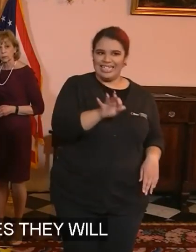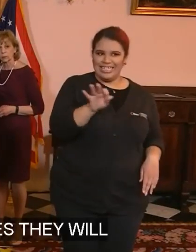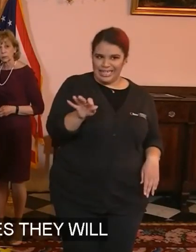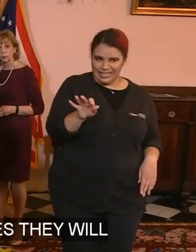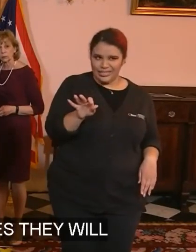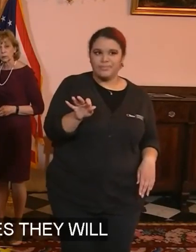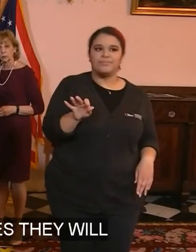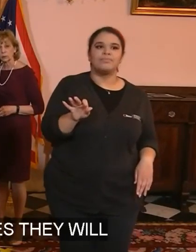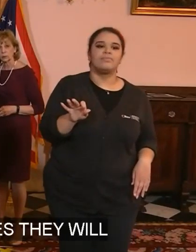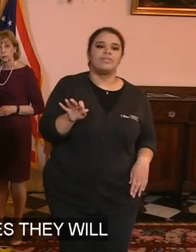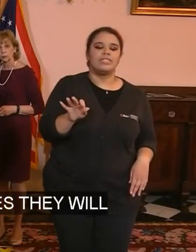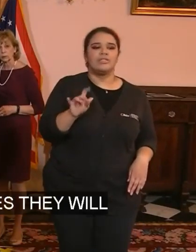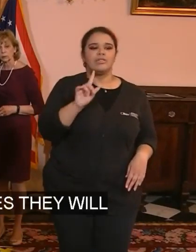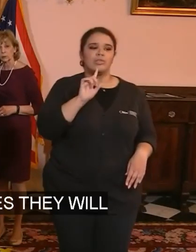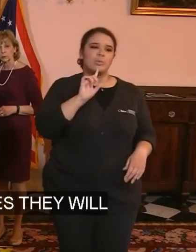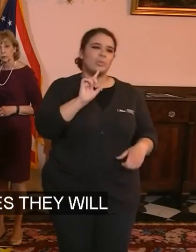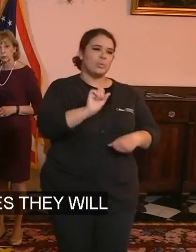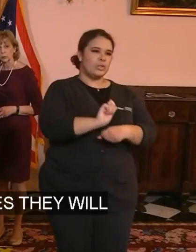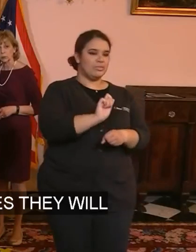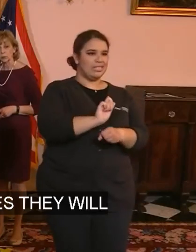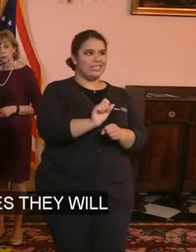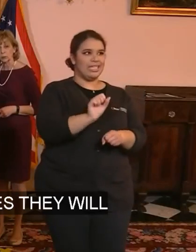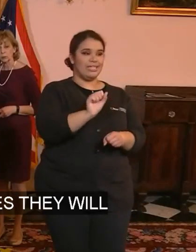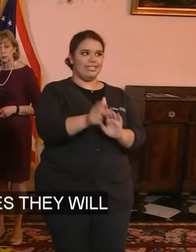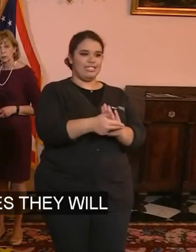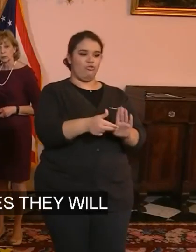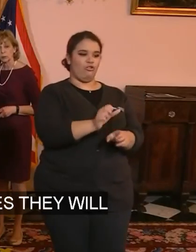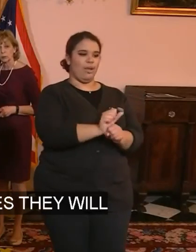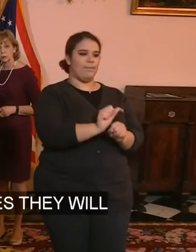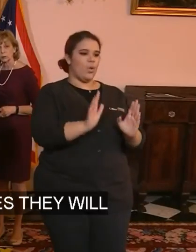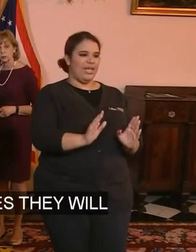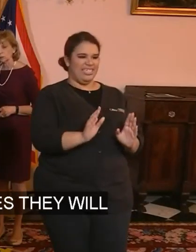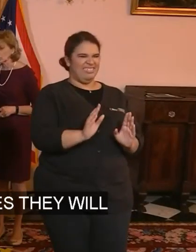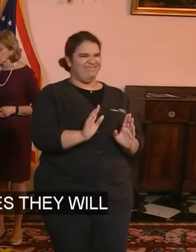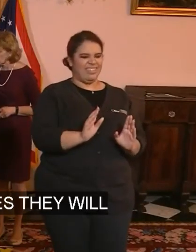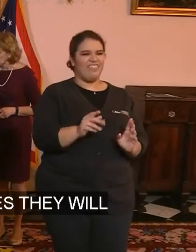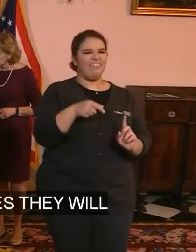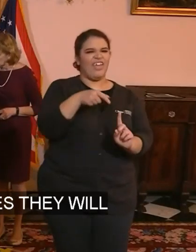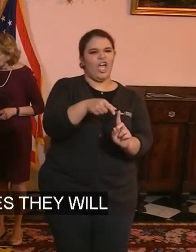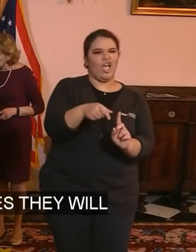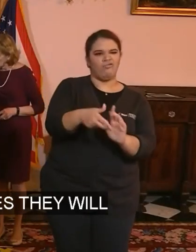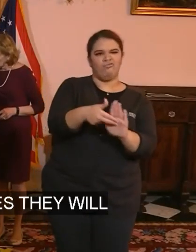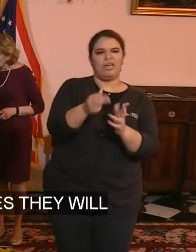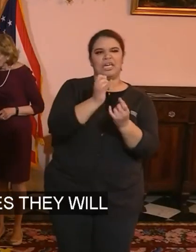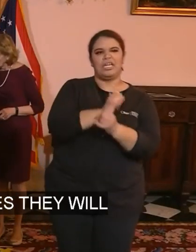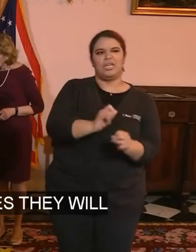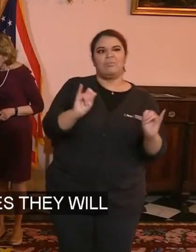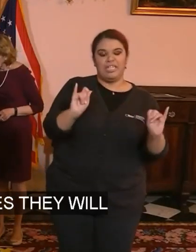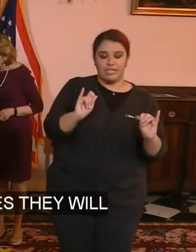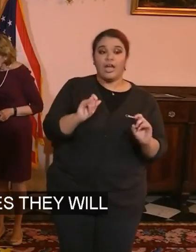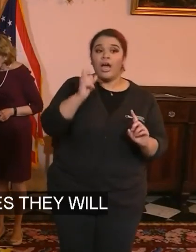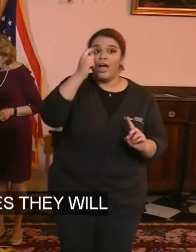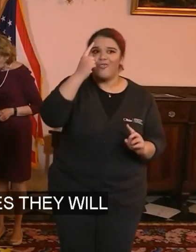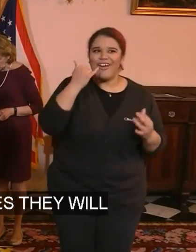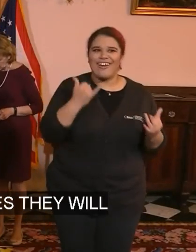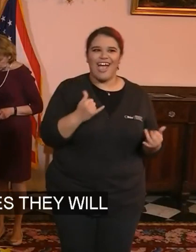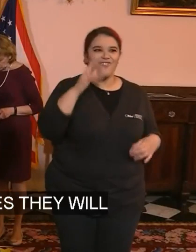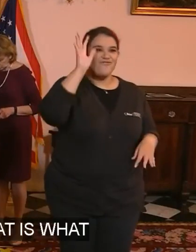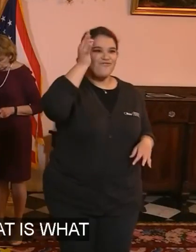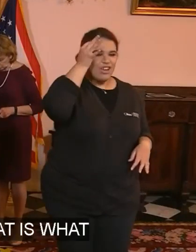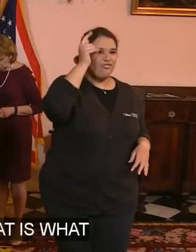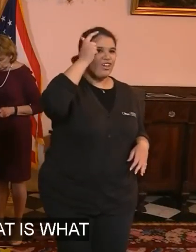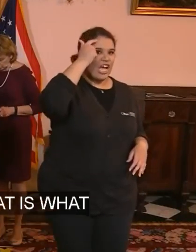employees and in that case, that's what we're working with the federal government to help them qualify for. So right now, under current